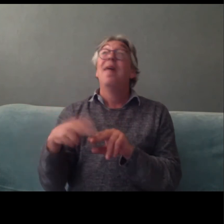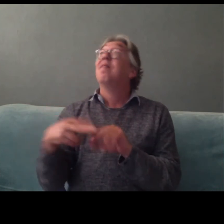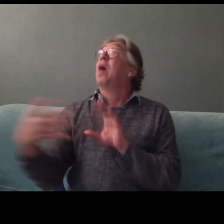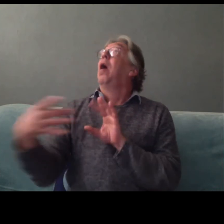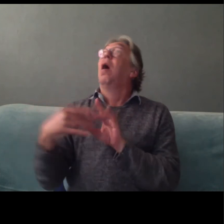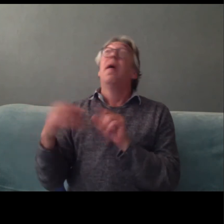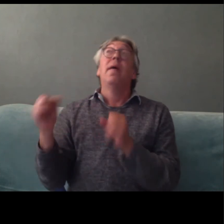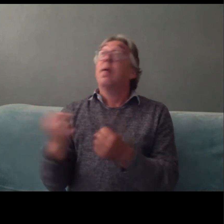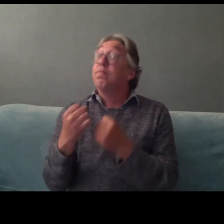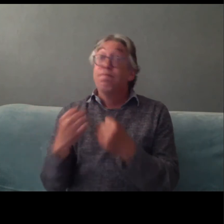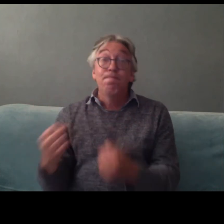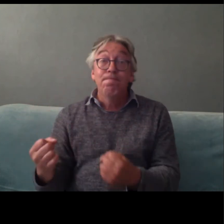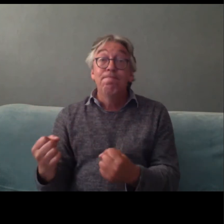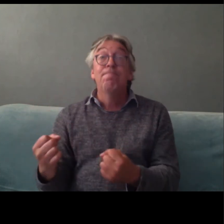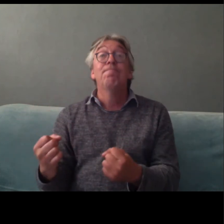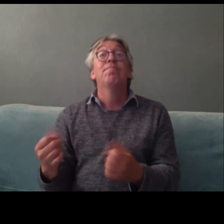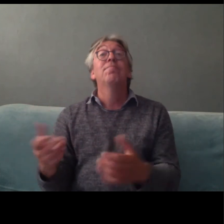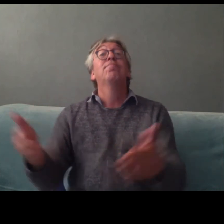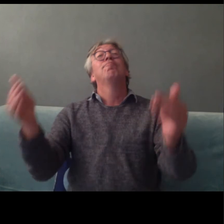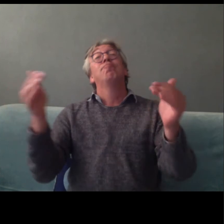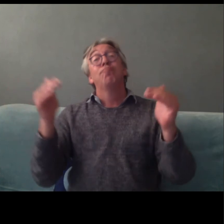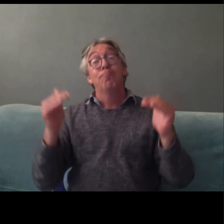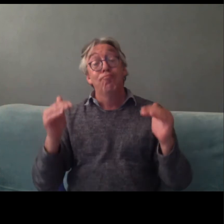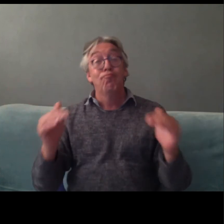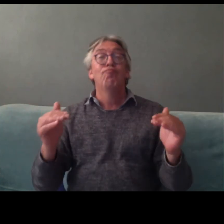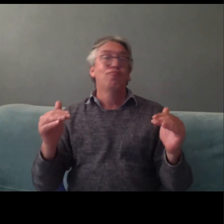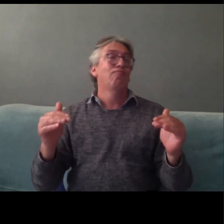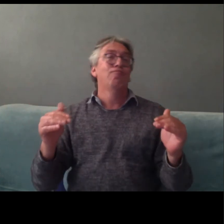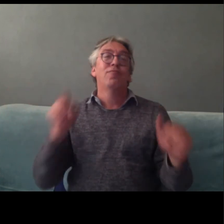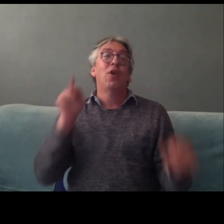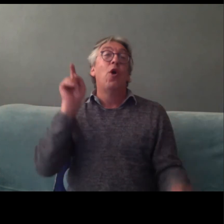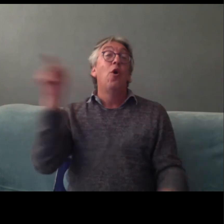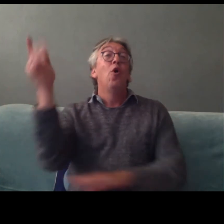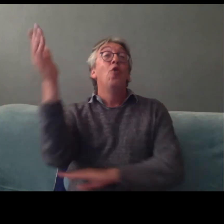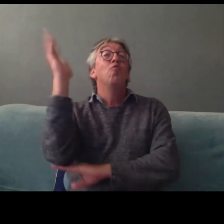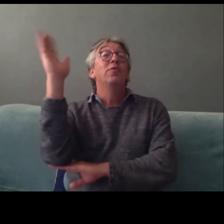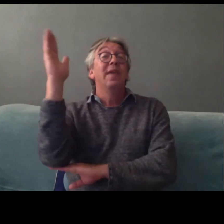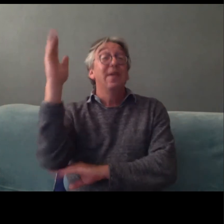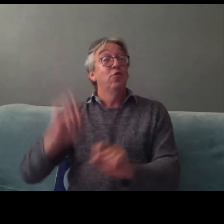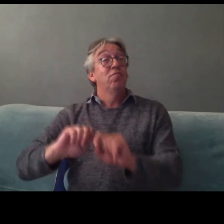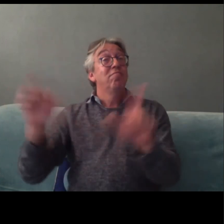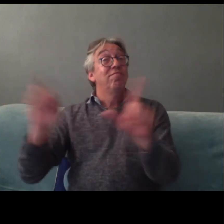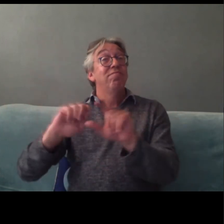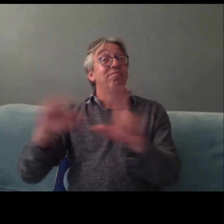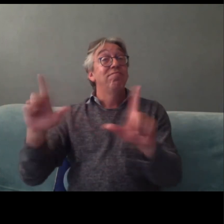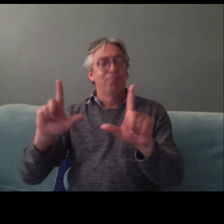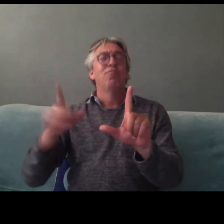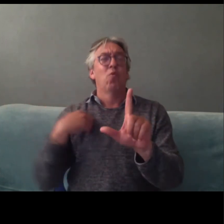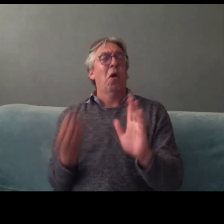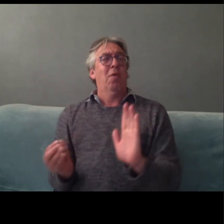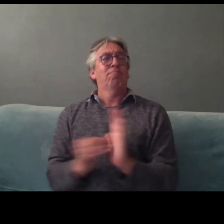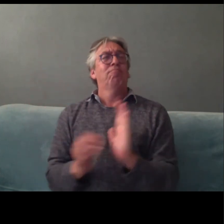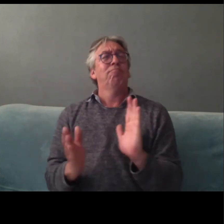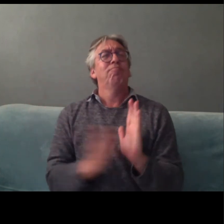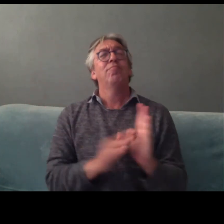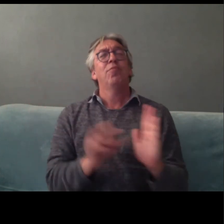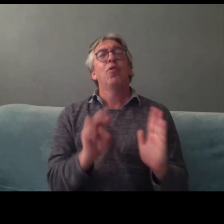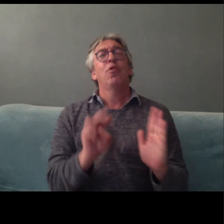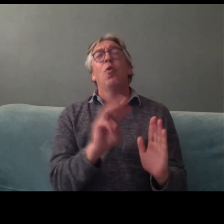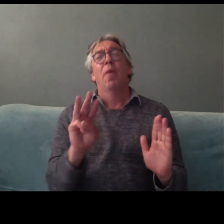to share her presentation in another form, because I think it's very important that we listen to what Gunter has to